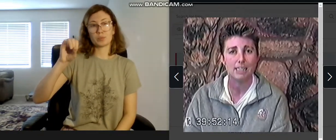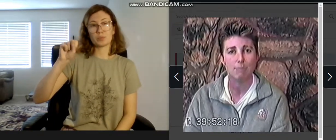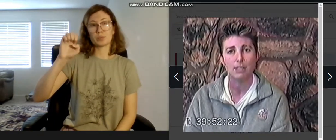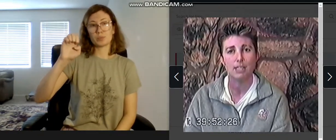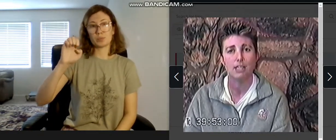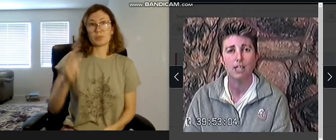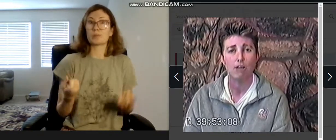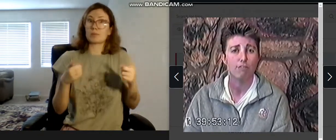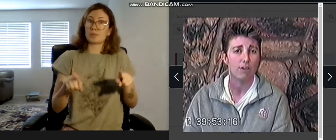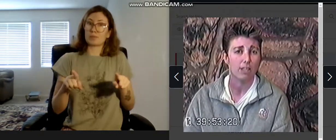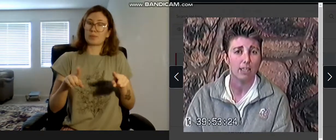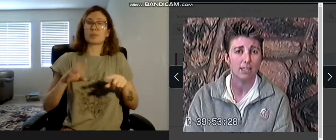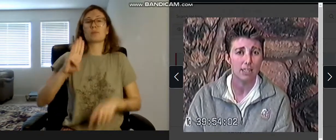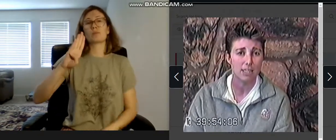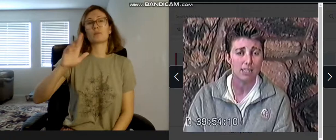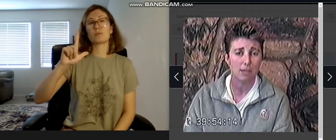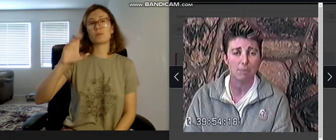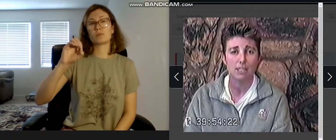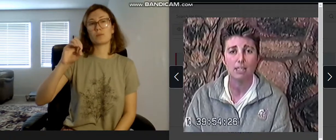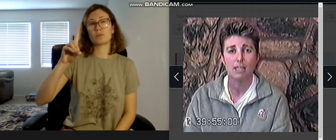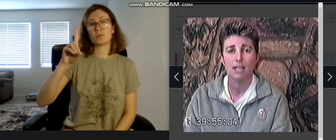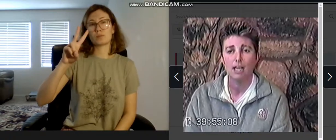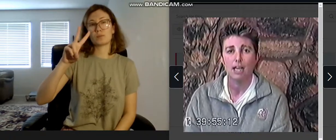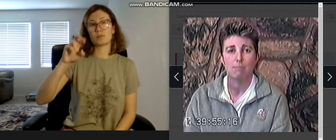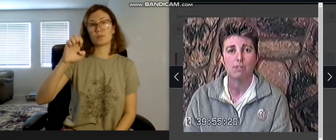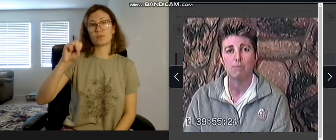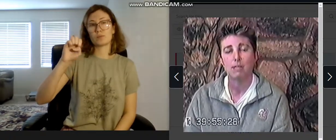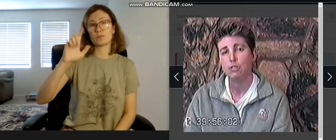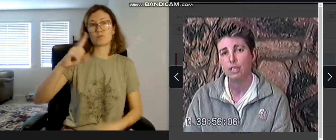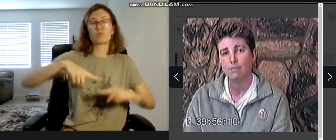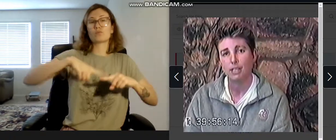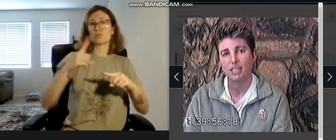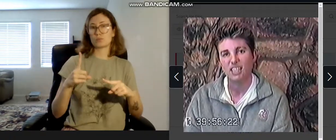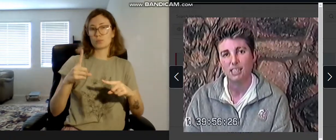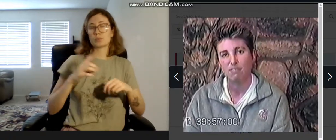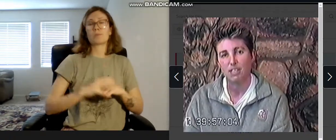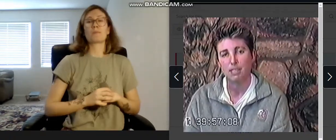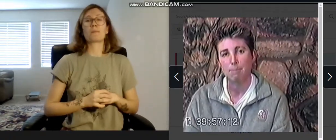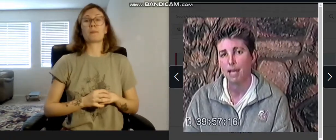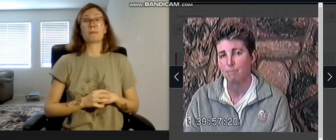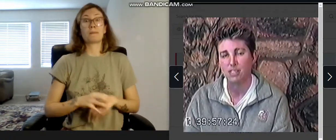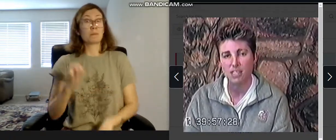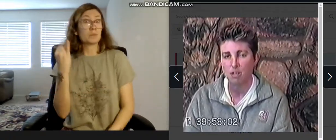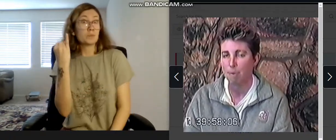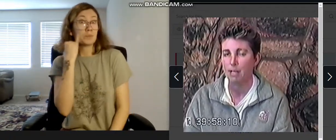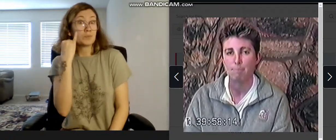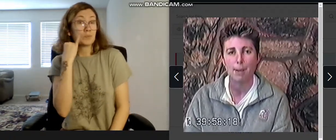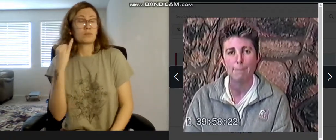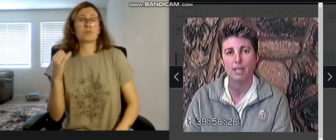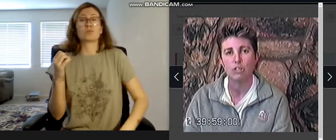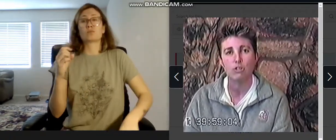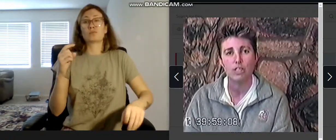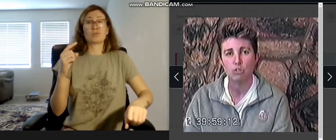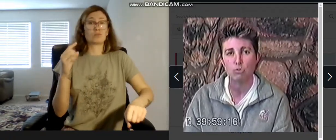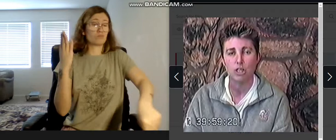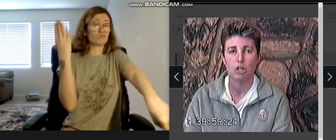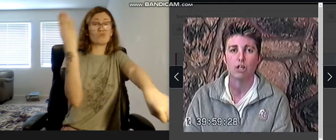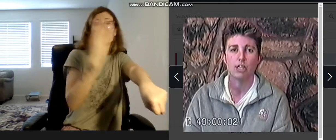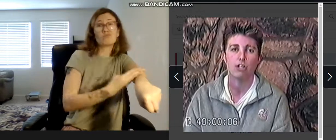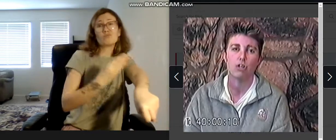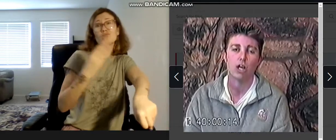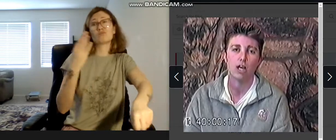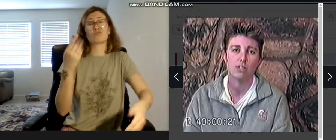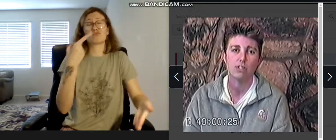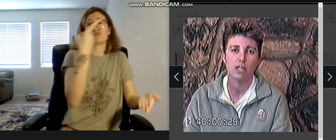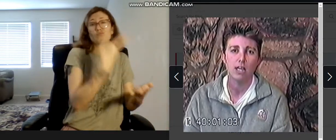hitting something, falling into something. Sometimes you can even get these if you get a bad mosquito bite, bug bite, you itch really hard